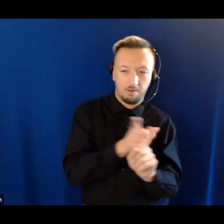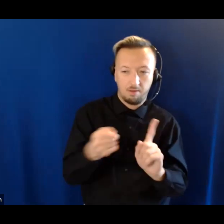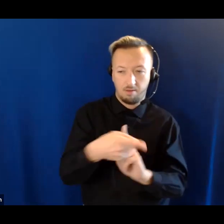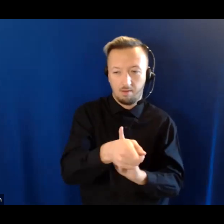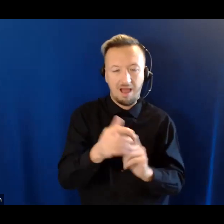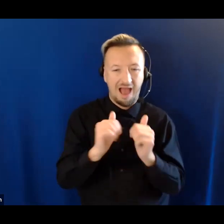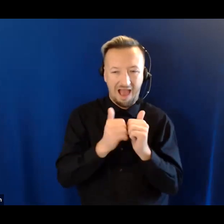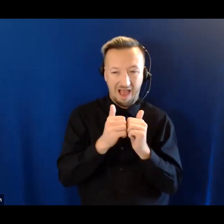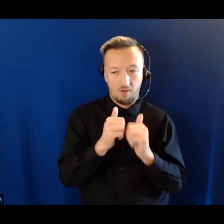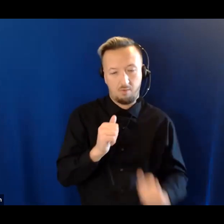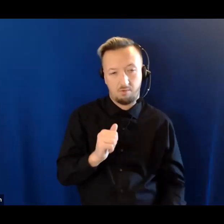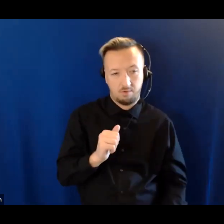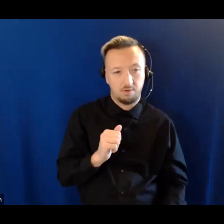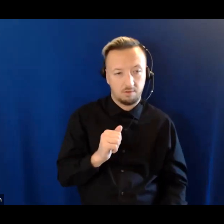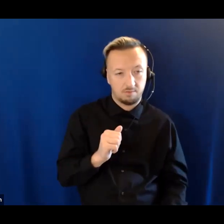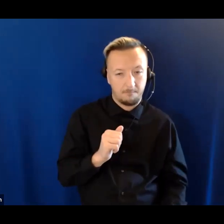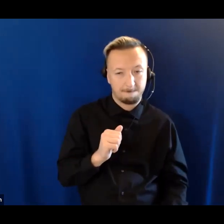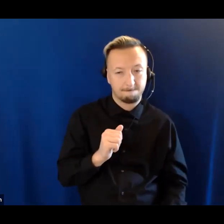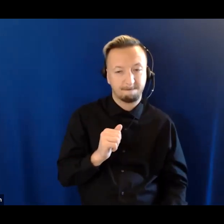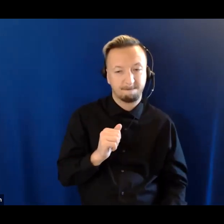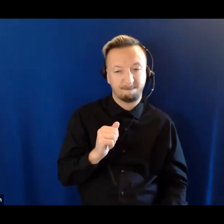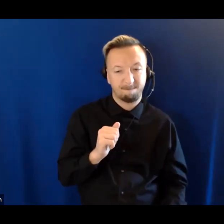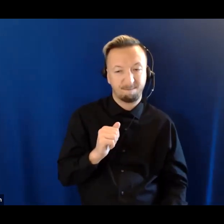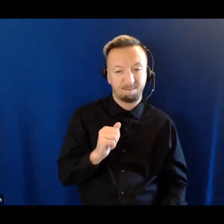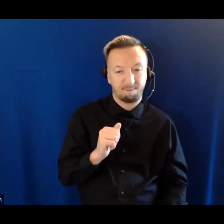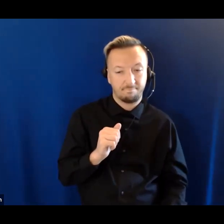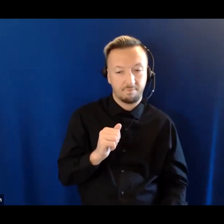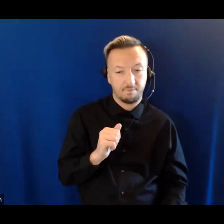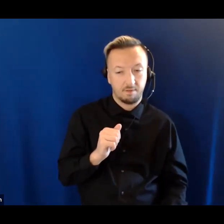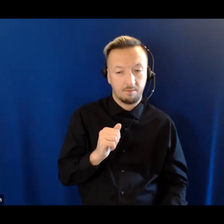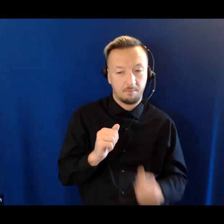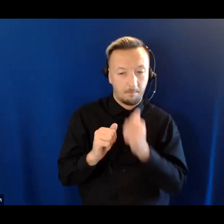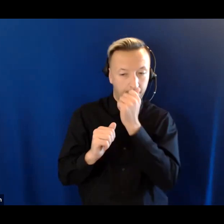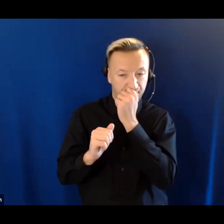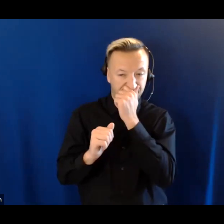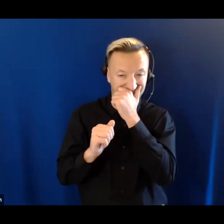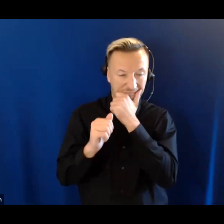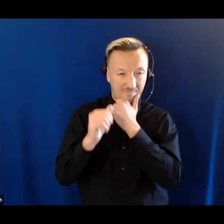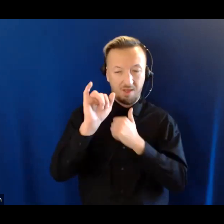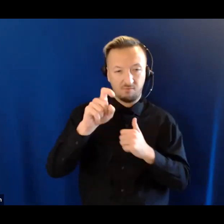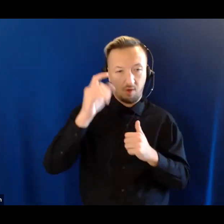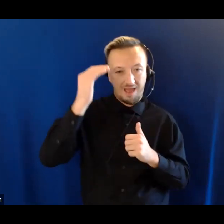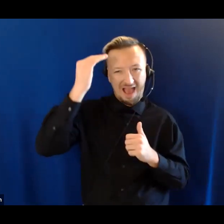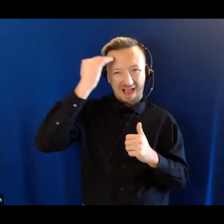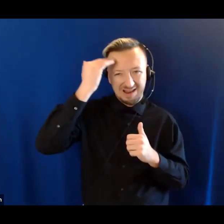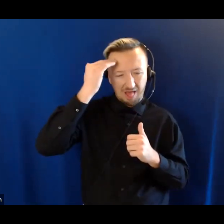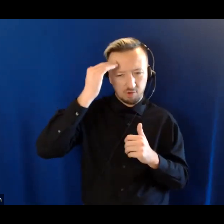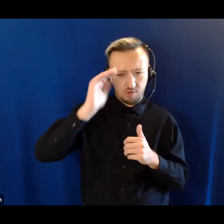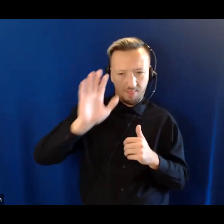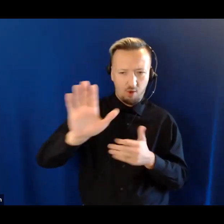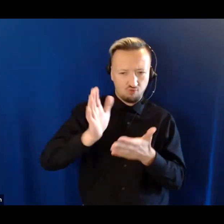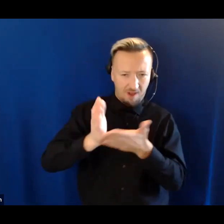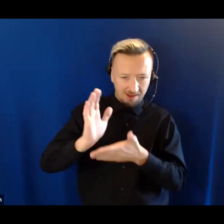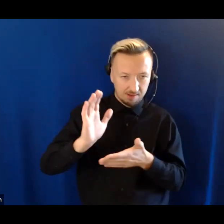even the rights. But once we acknowledge the rights and we, address